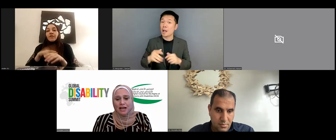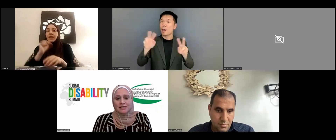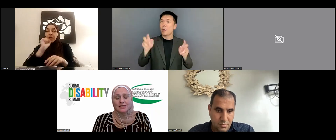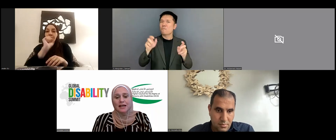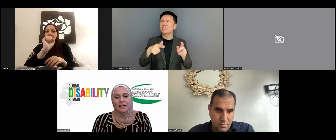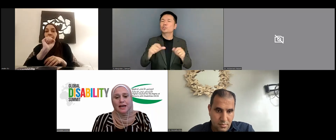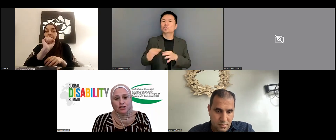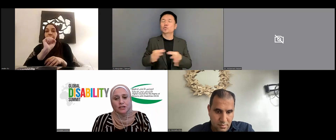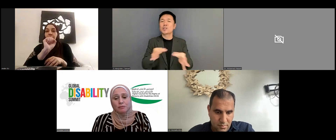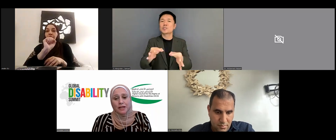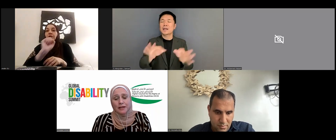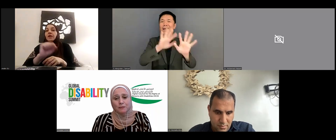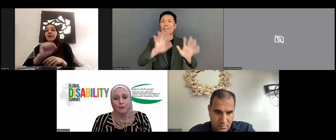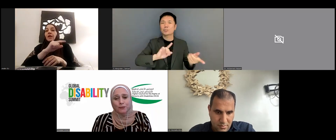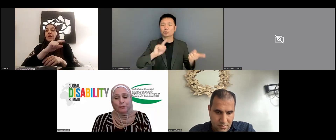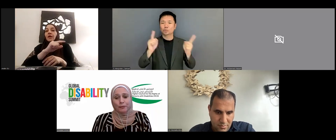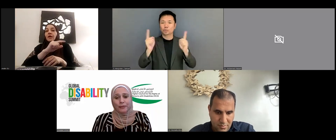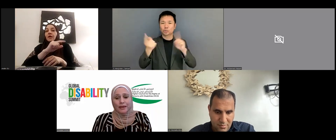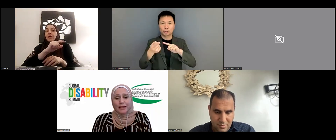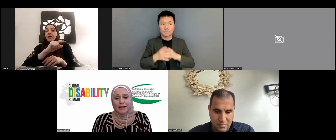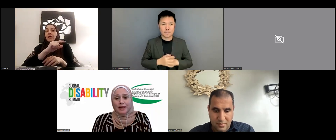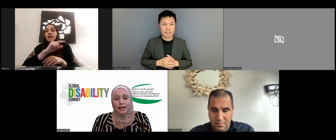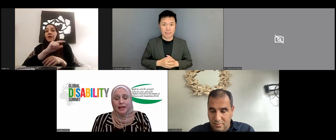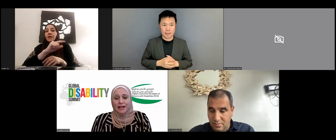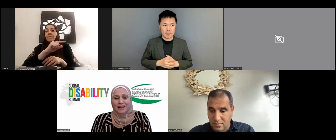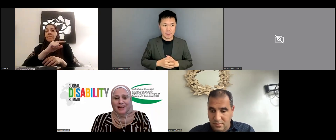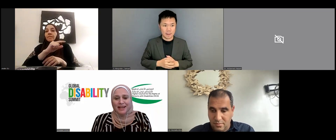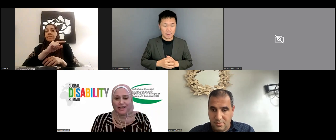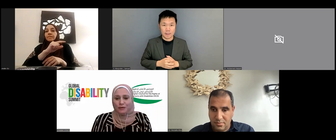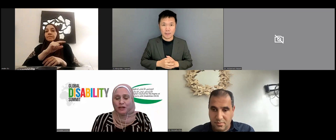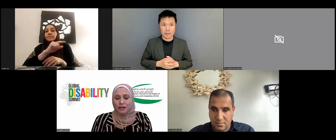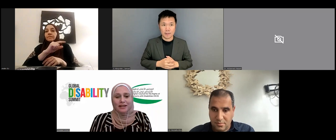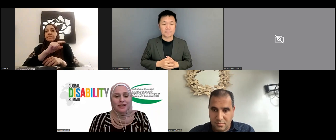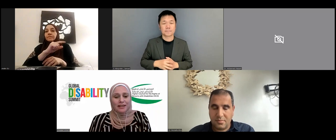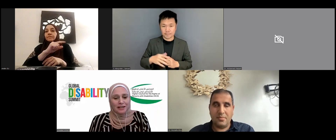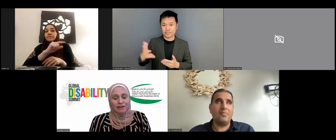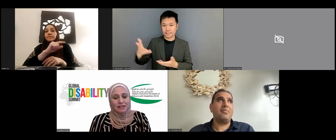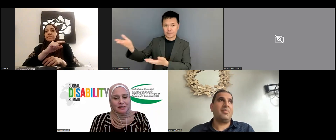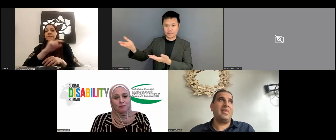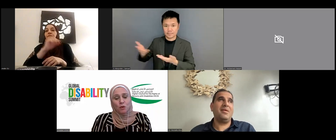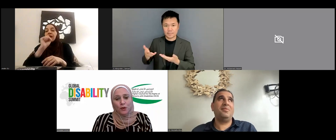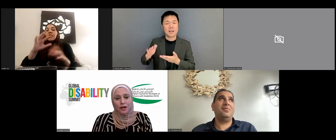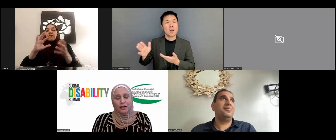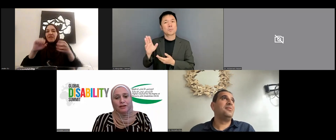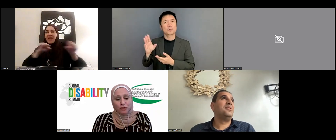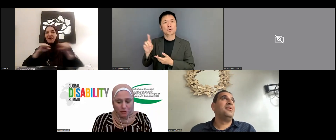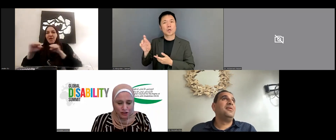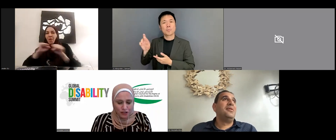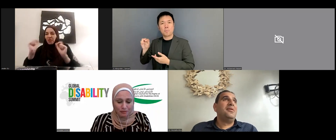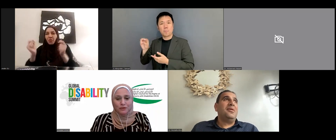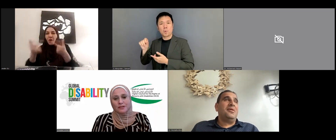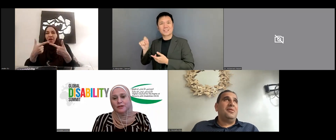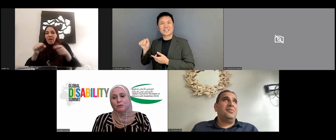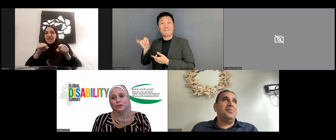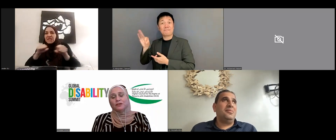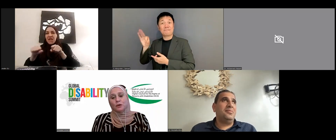change action Audio plan. now unmuted. Voiceover off. Will give us more information